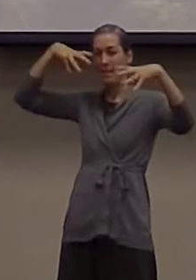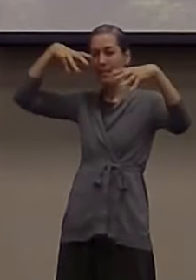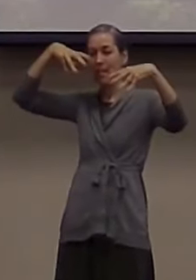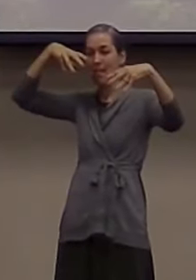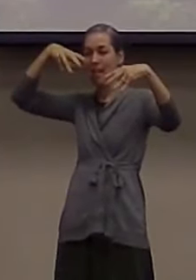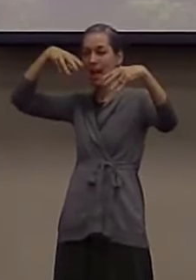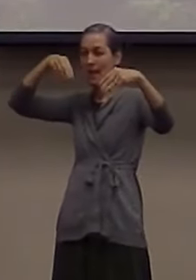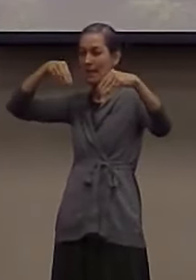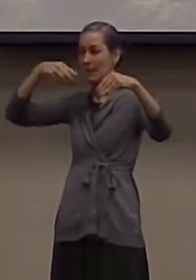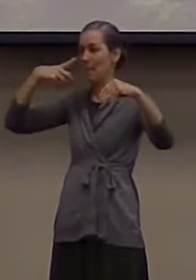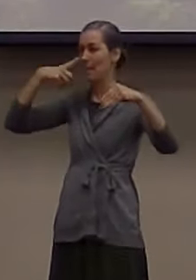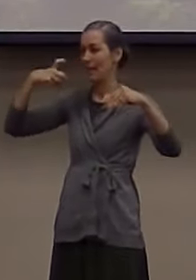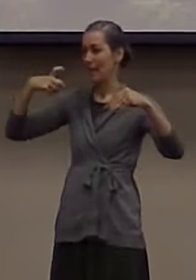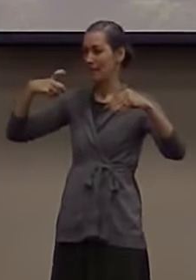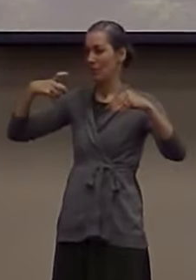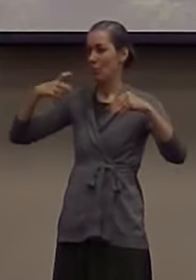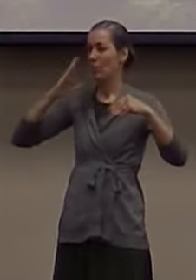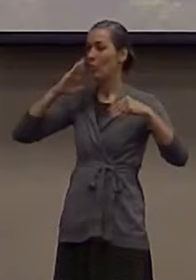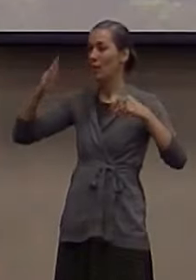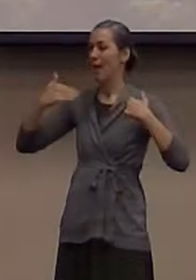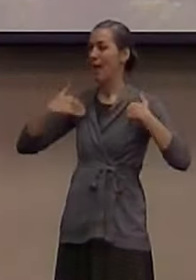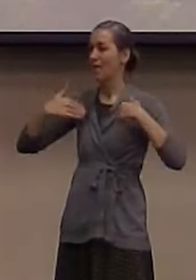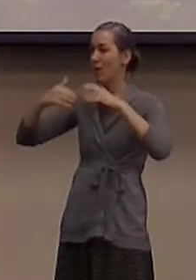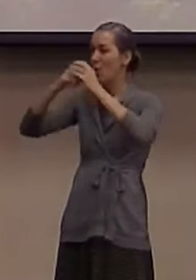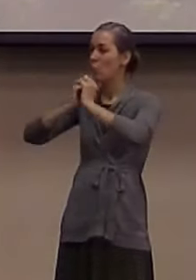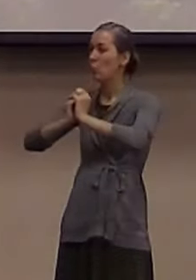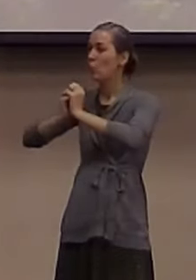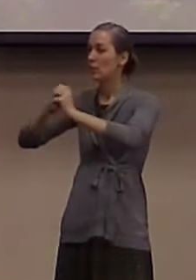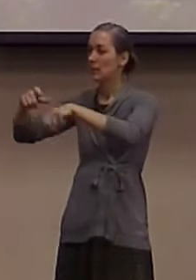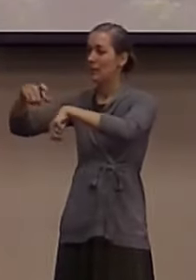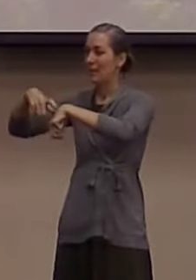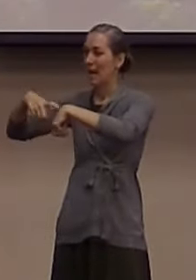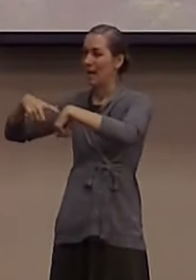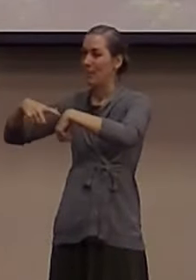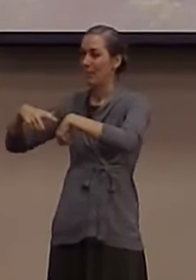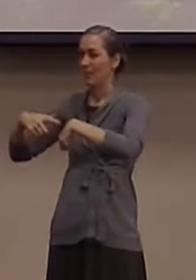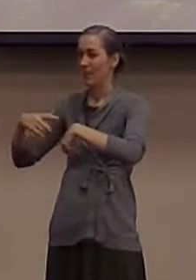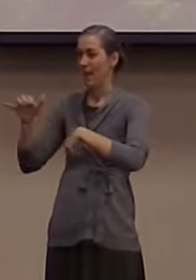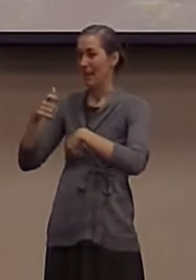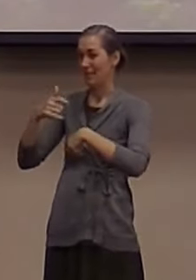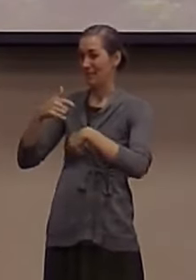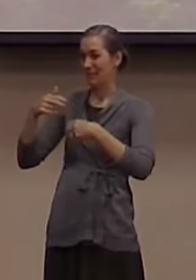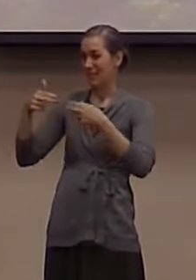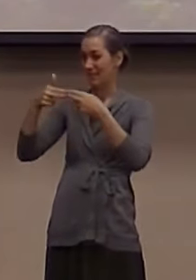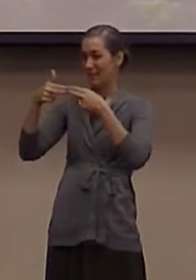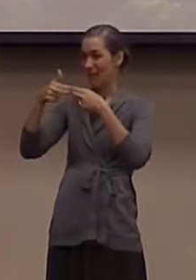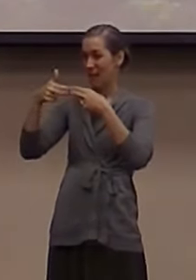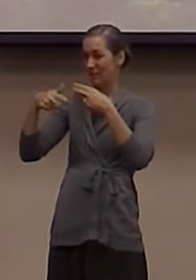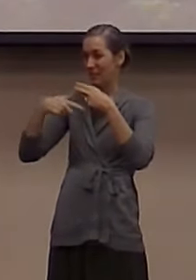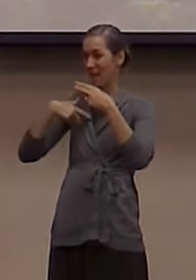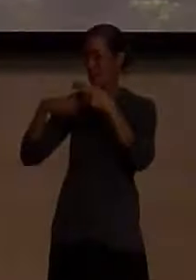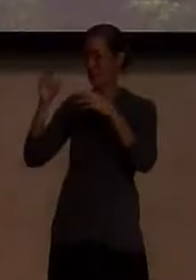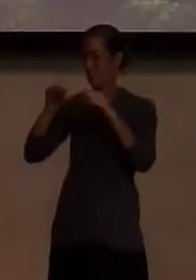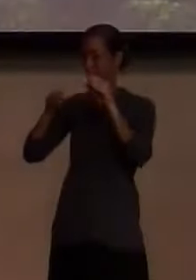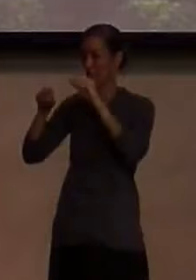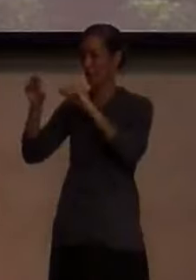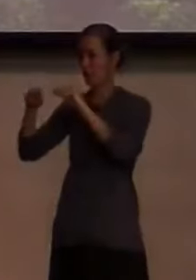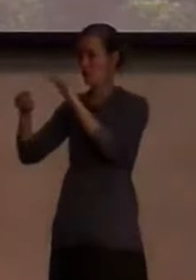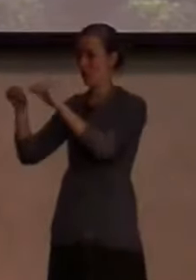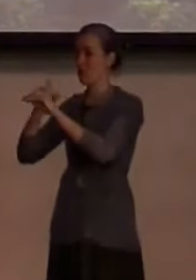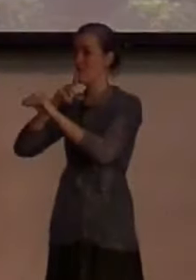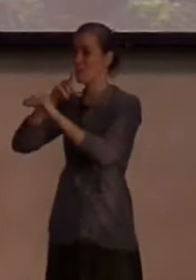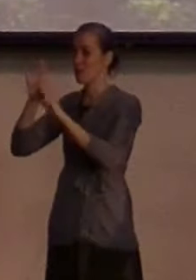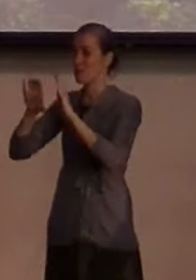time of worship. And by the way, as I put these slides together, these are actual pictures from